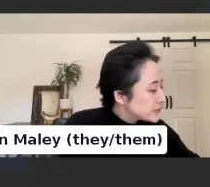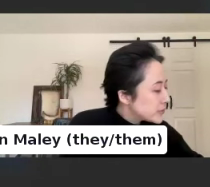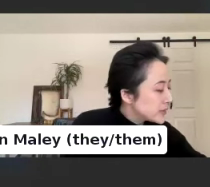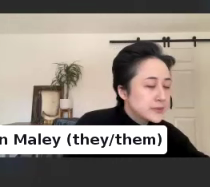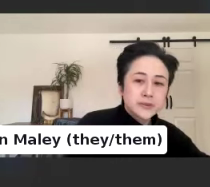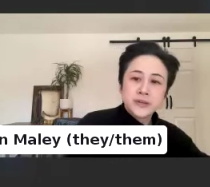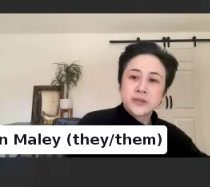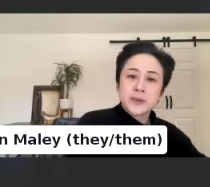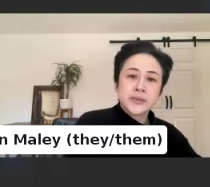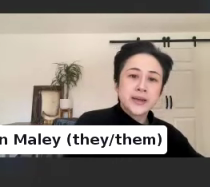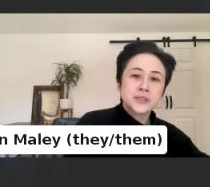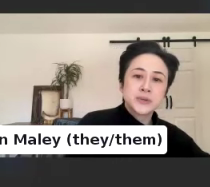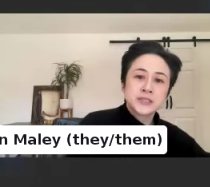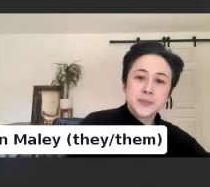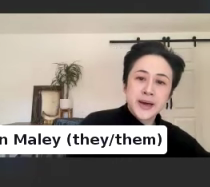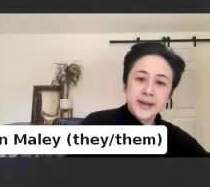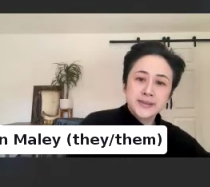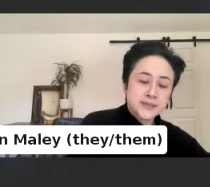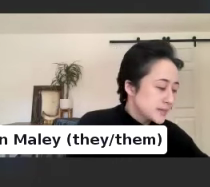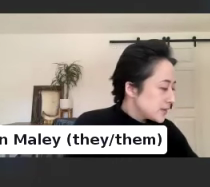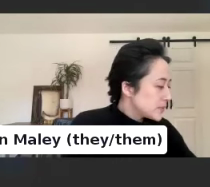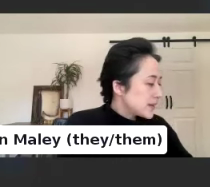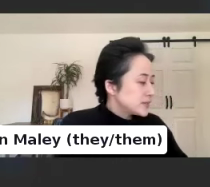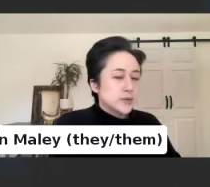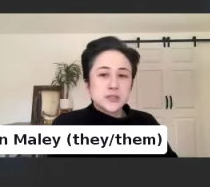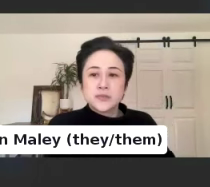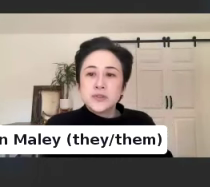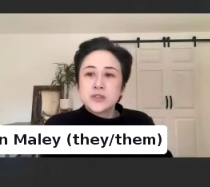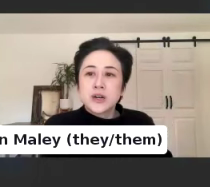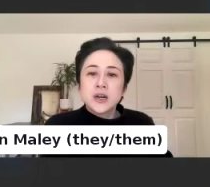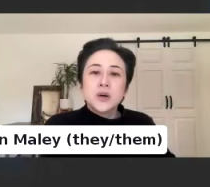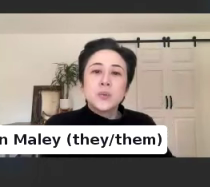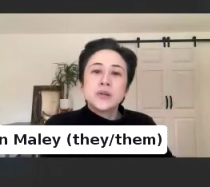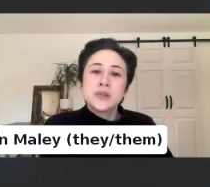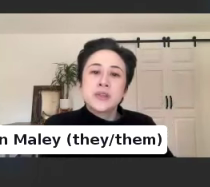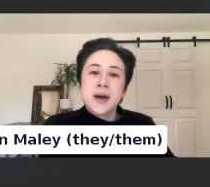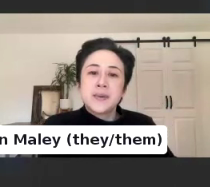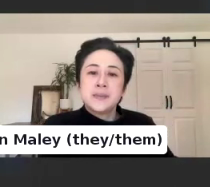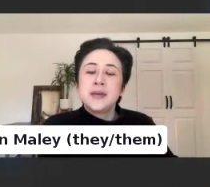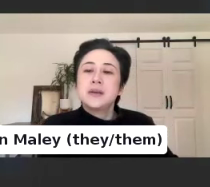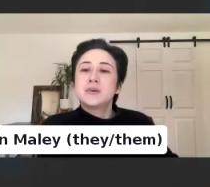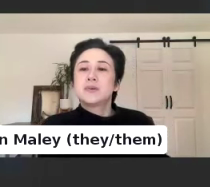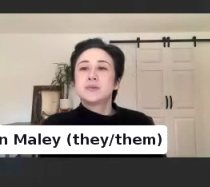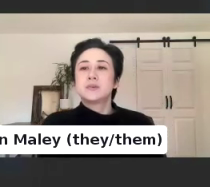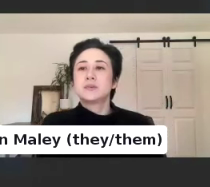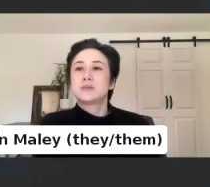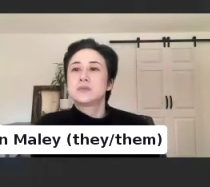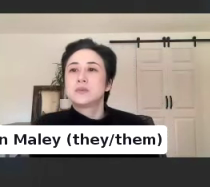head is going the other way. The head is going to the past, the body's going to the future. What do you think that might